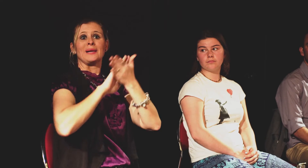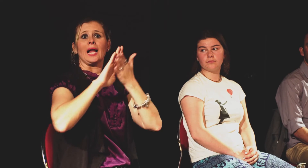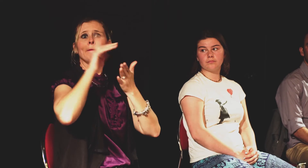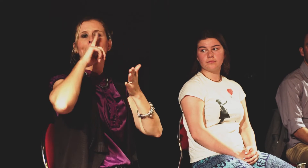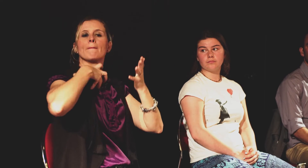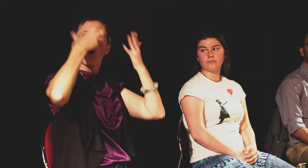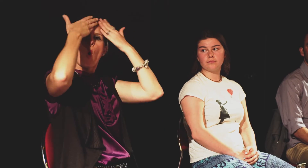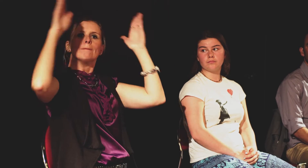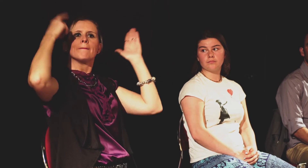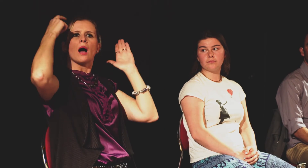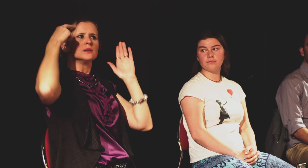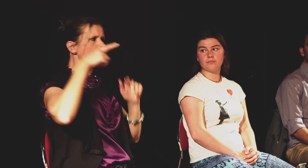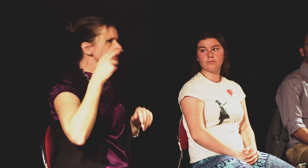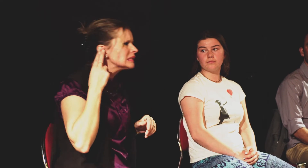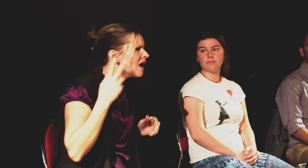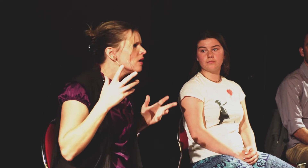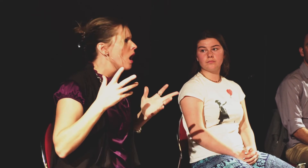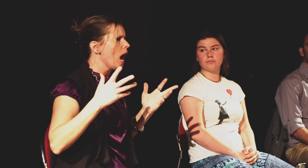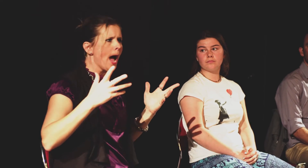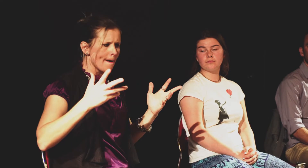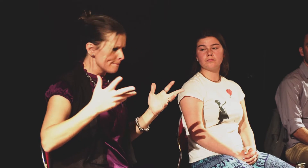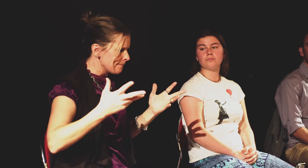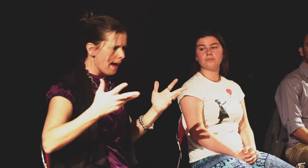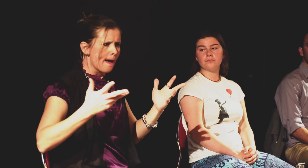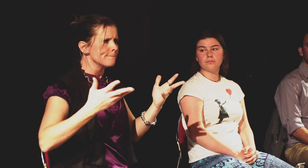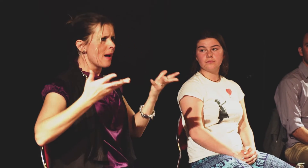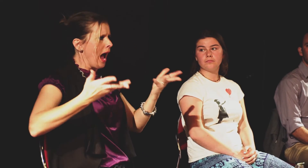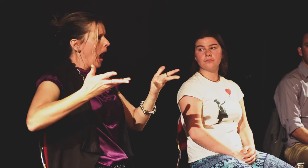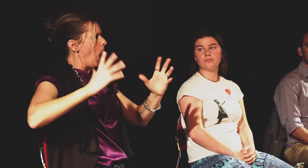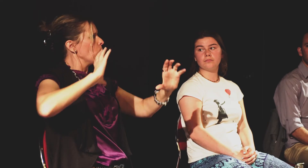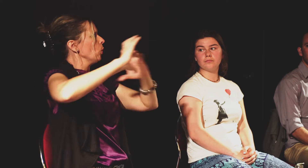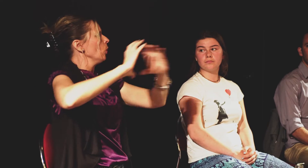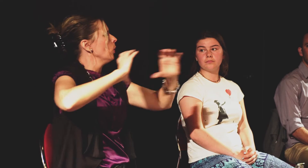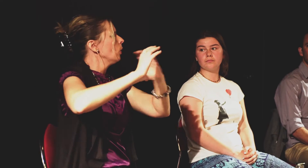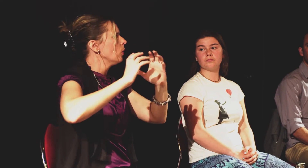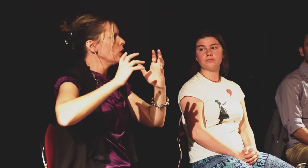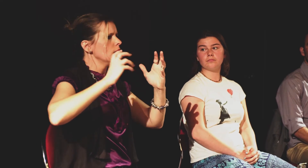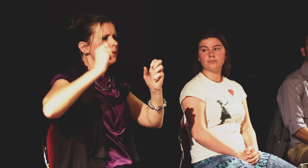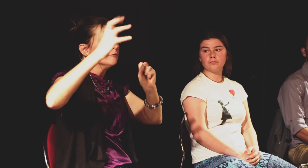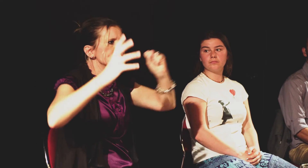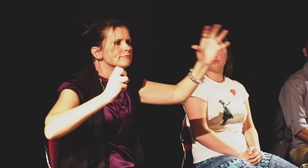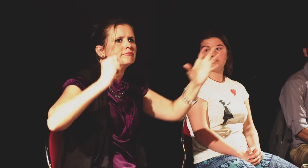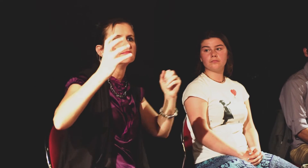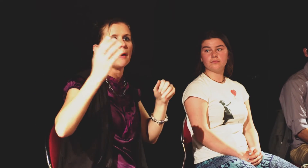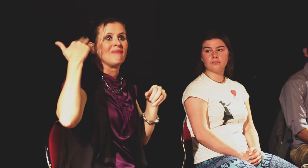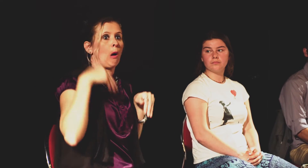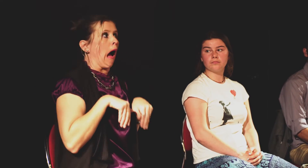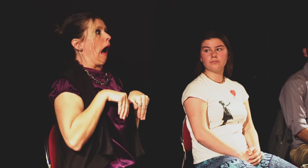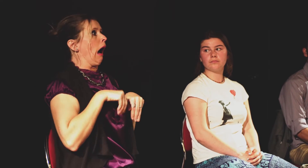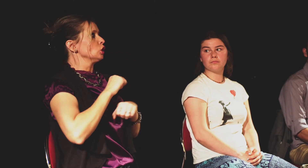Zealand. And I think with that, the country is changing. We're more open-minded and we're being more resourceful around how we